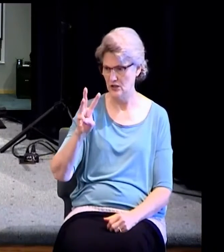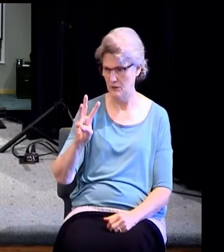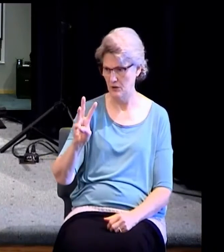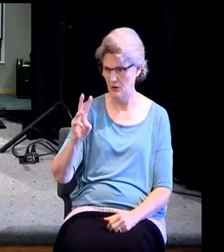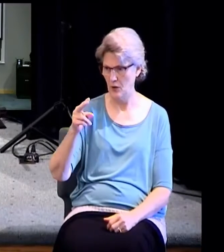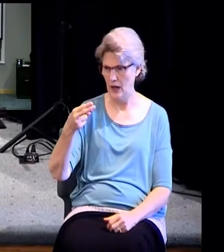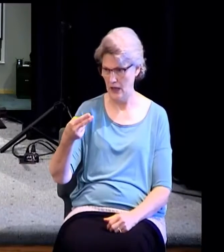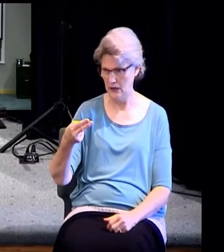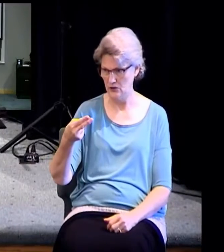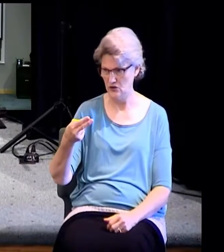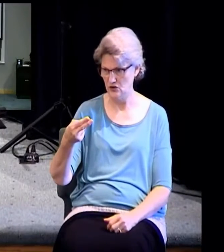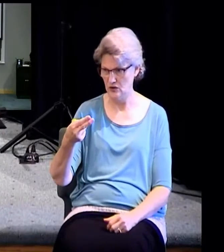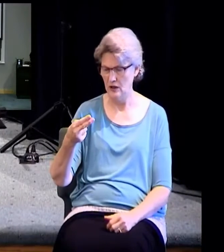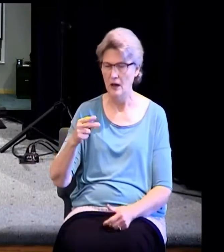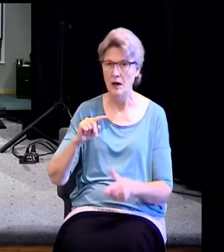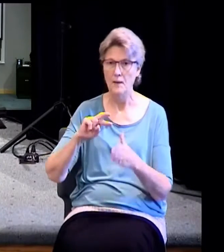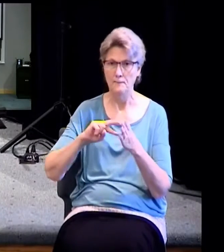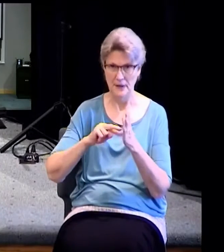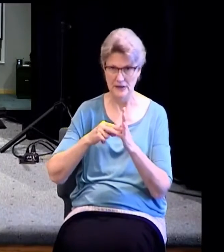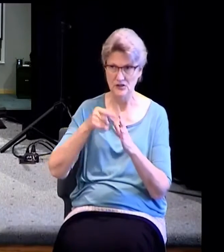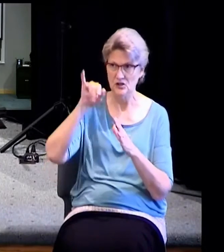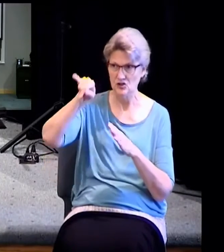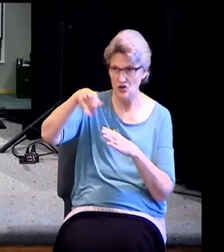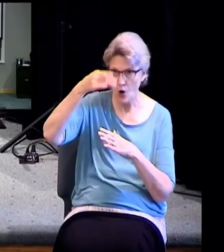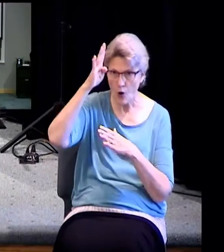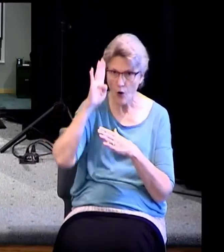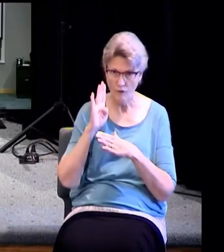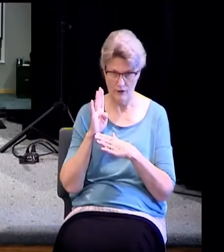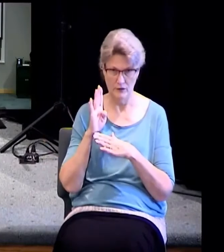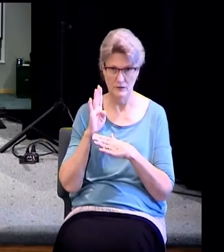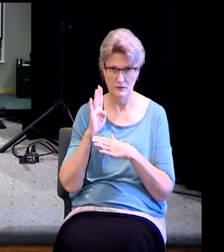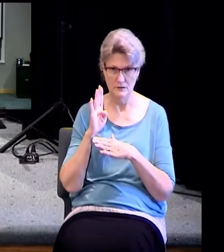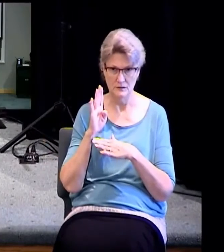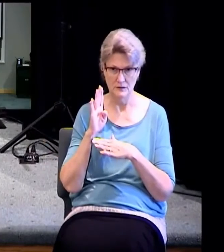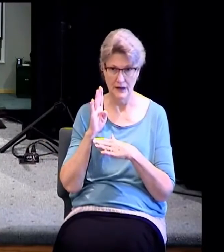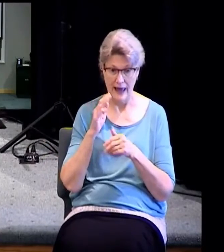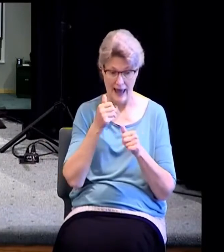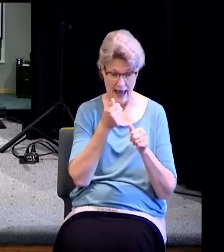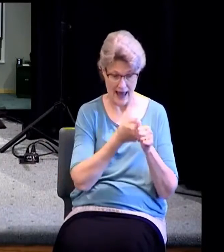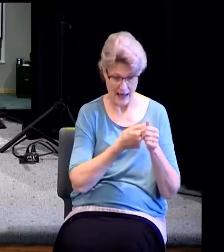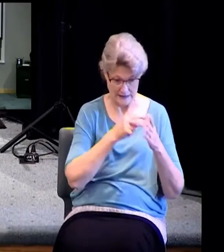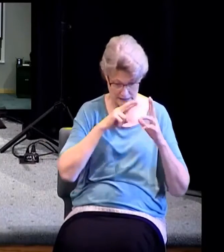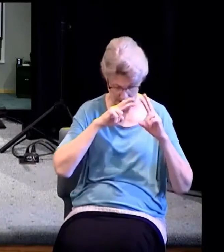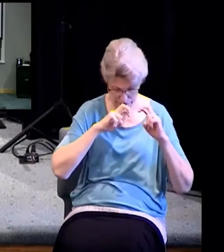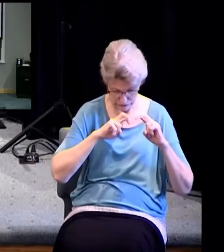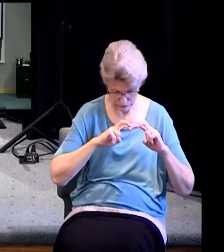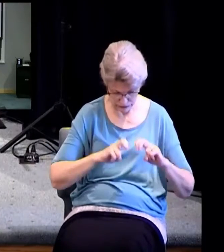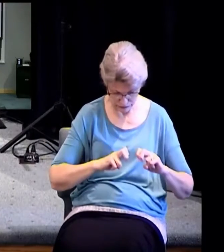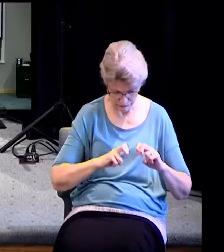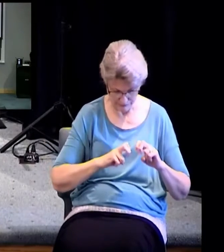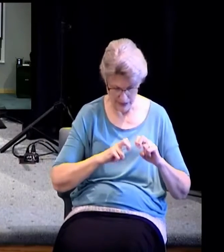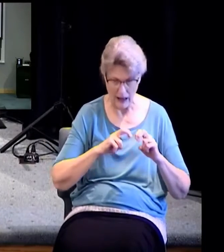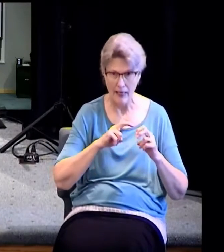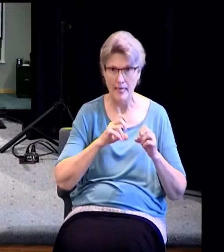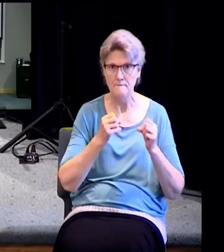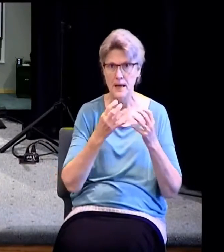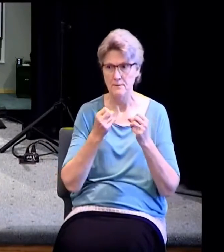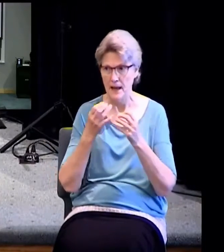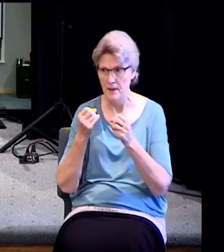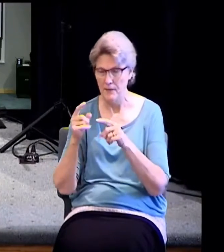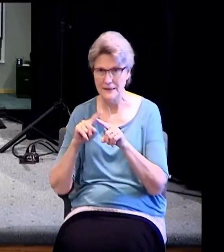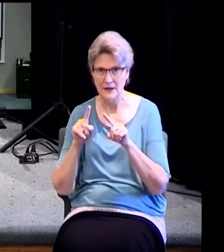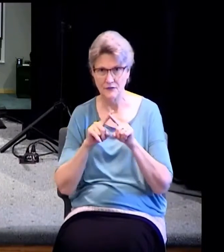Hey. It literally, when you look, I looked it up myself. Everything that I'm telling you, I looked it up in